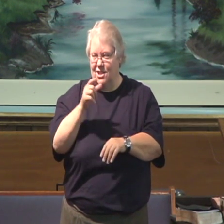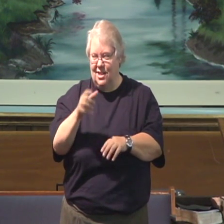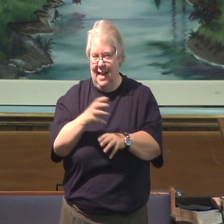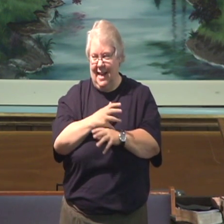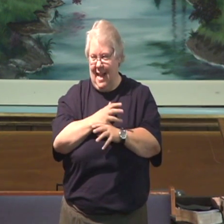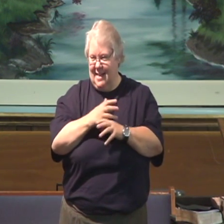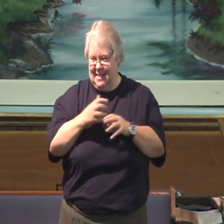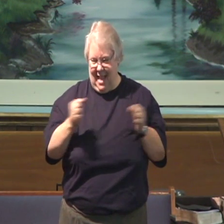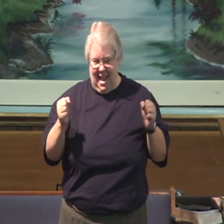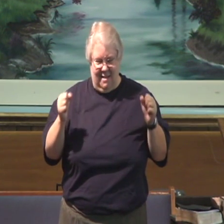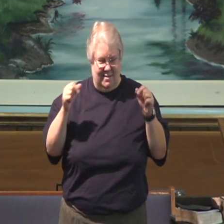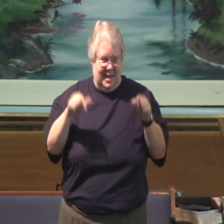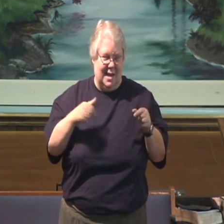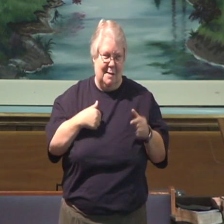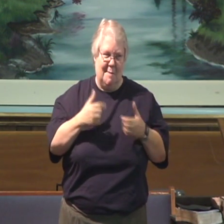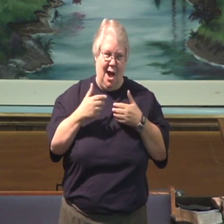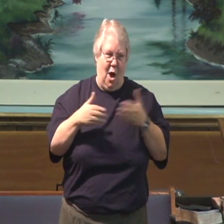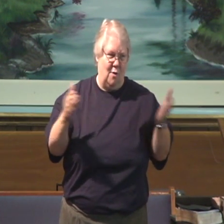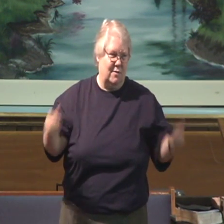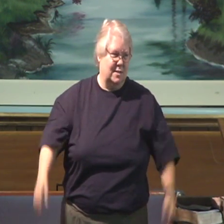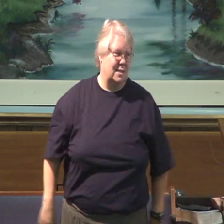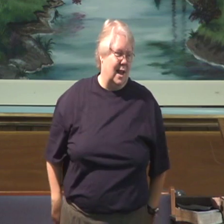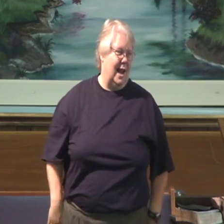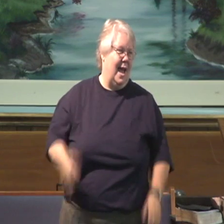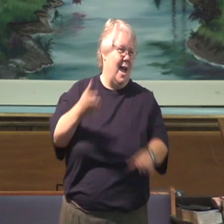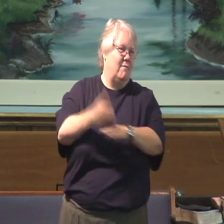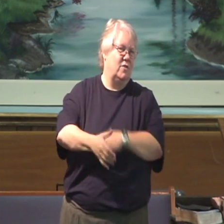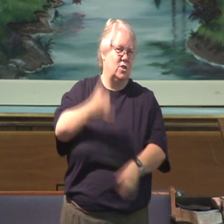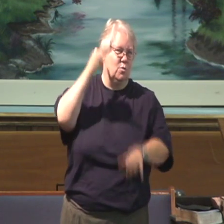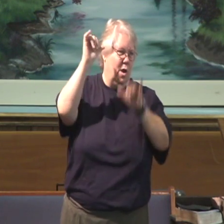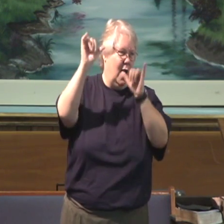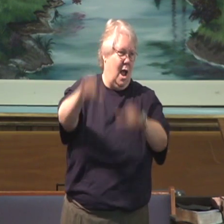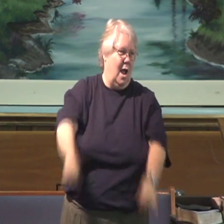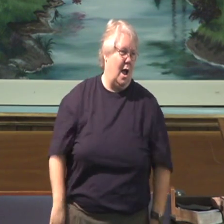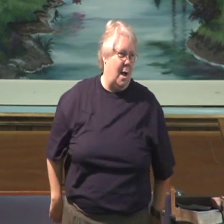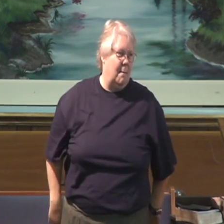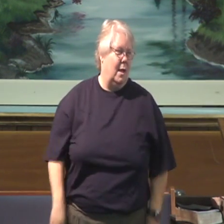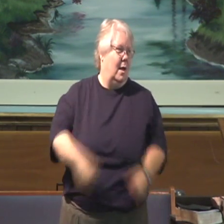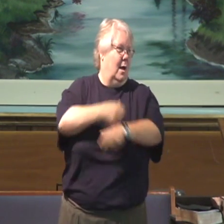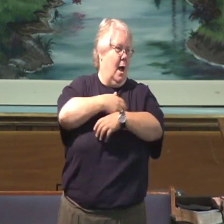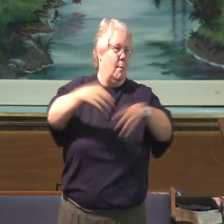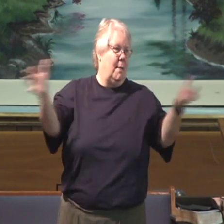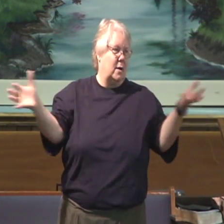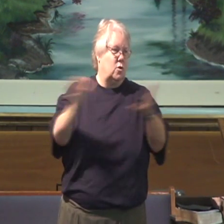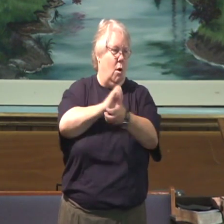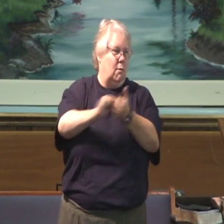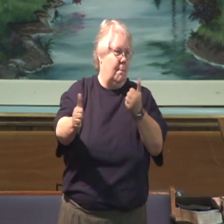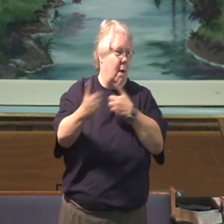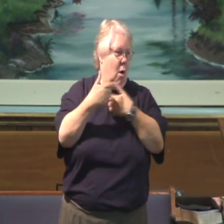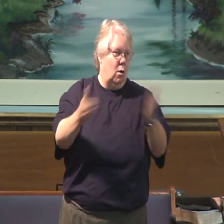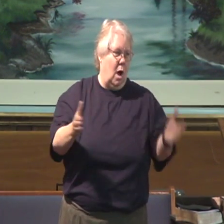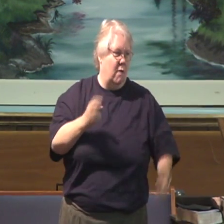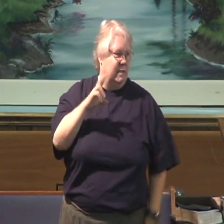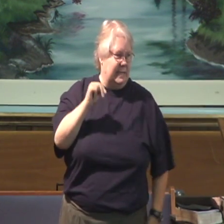She got saved in my office, and after 300, I'm about to pull up my whole office